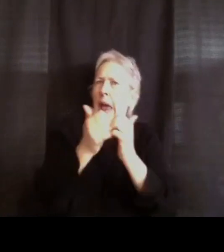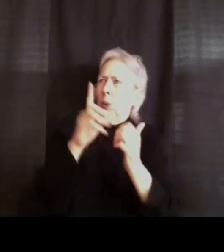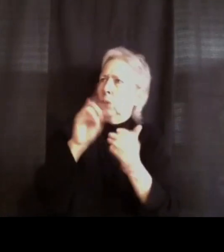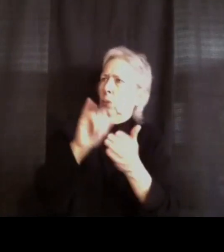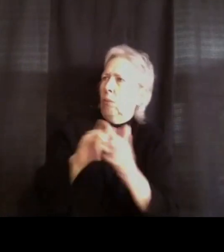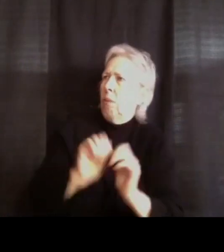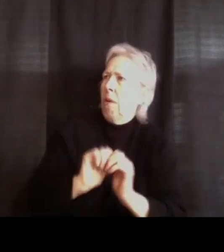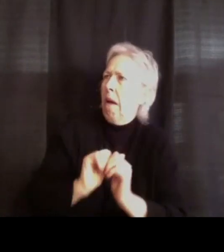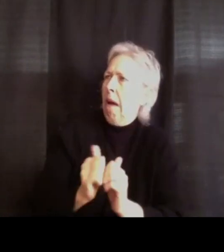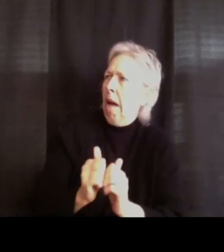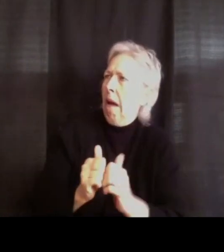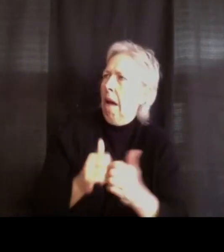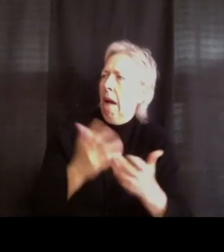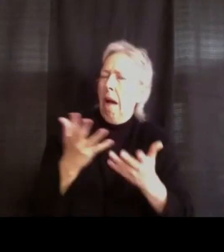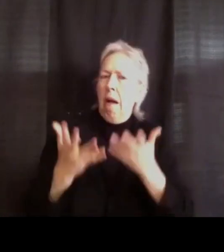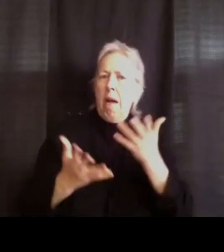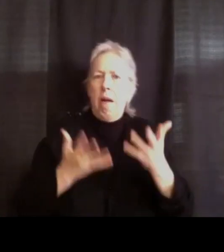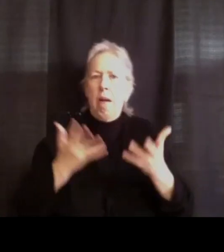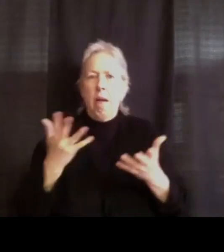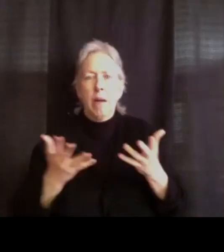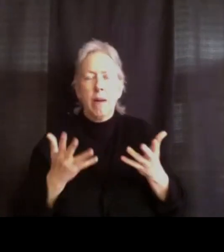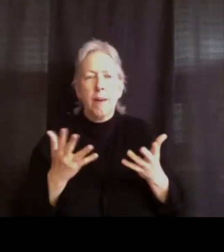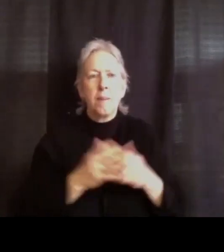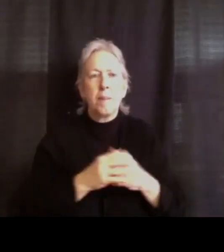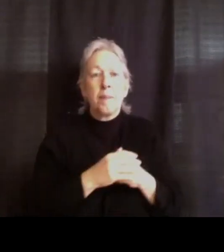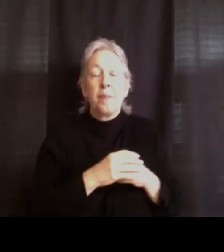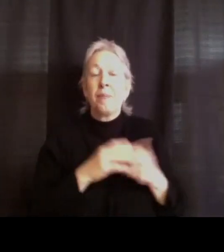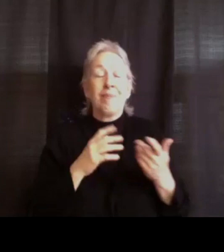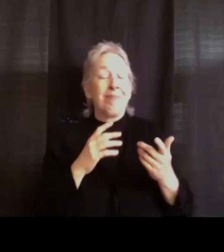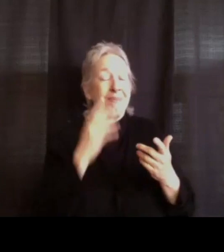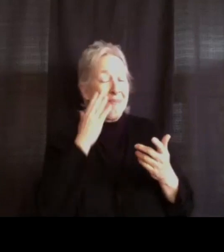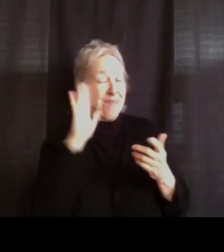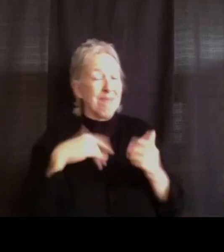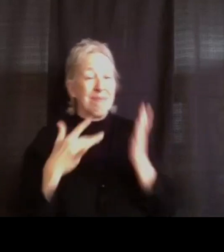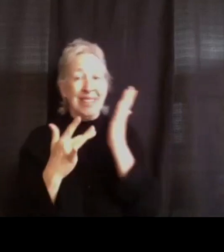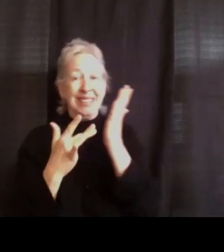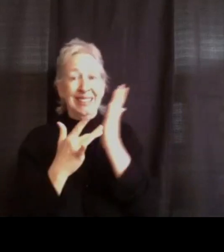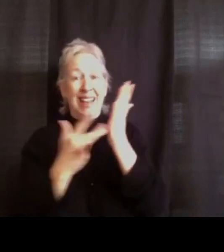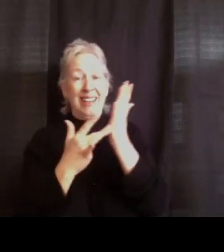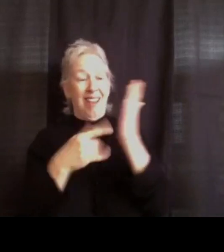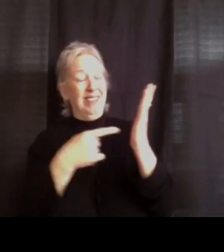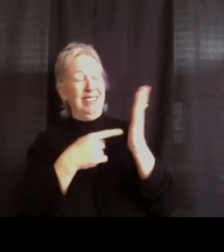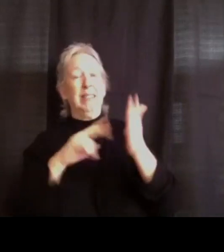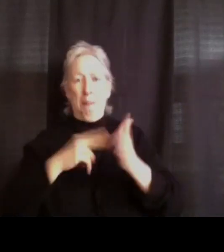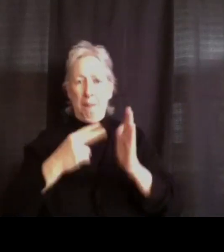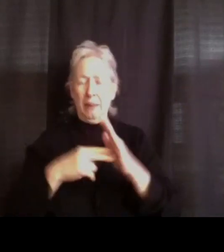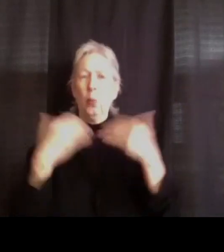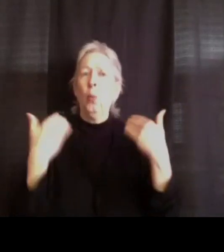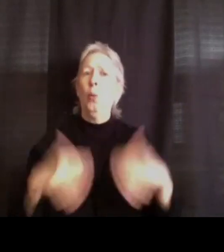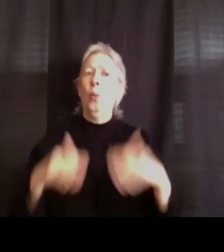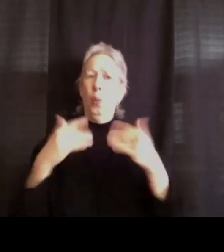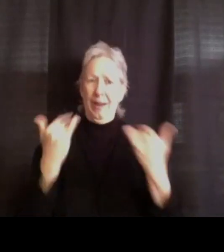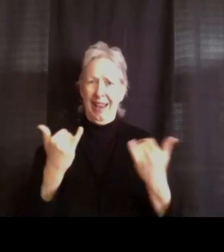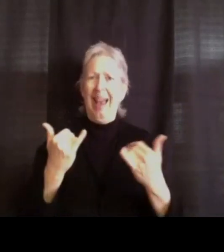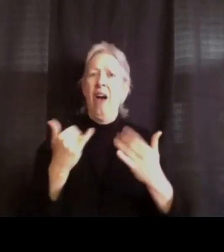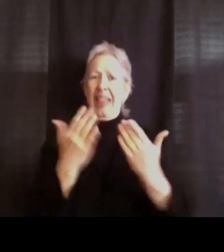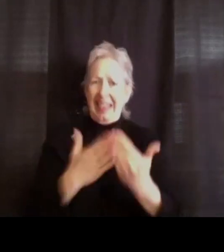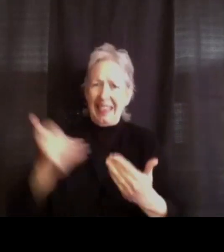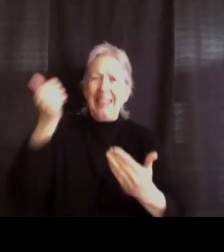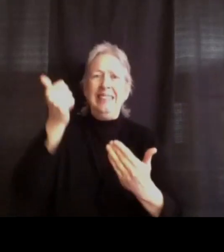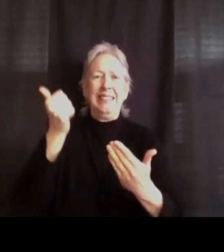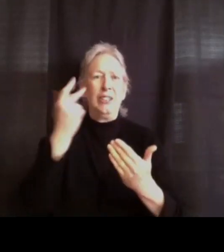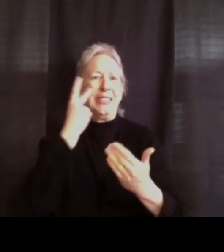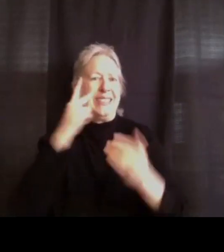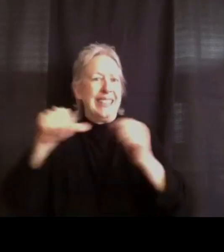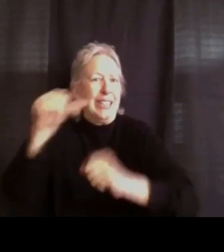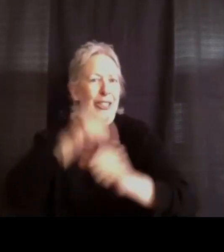and love. In lots of ways, technology makes things easier. We can actually see each other on FaceTime and